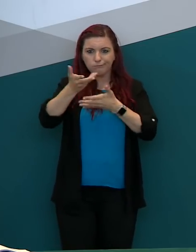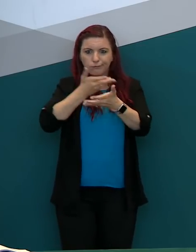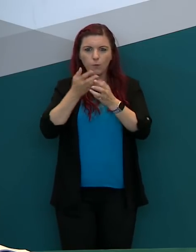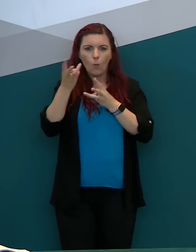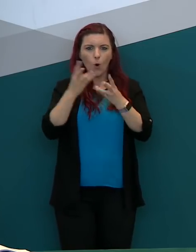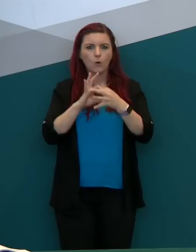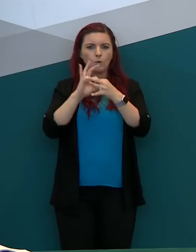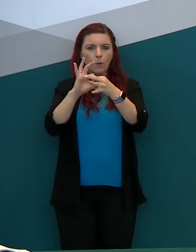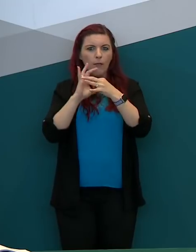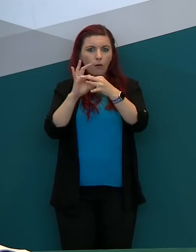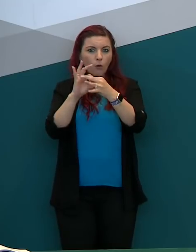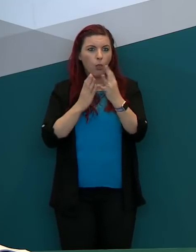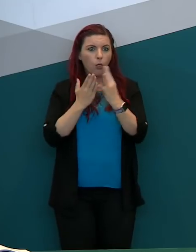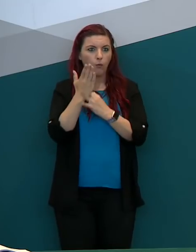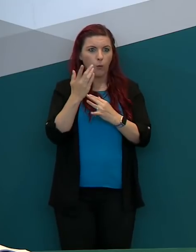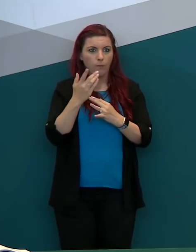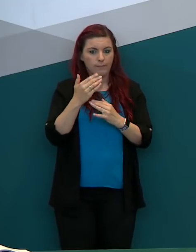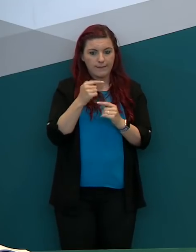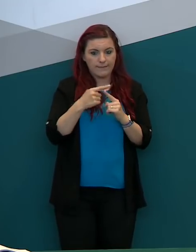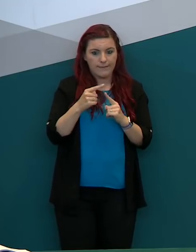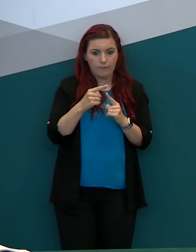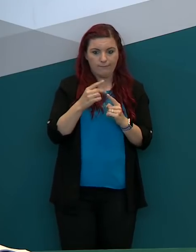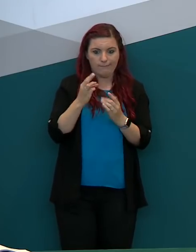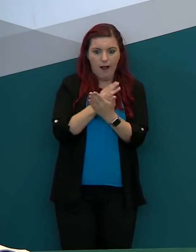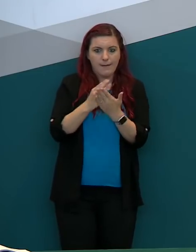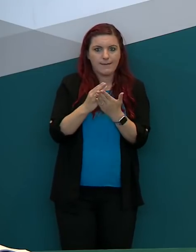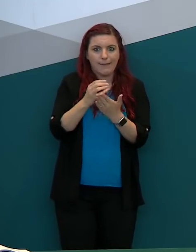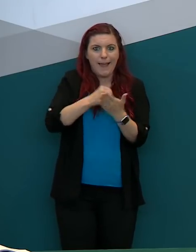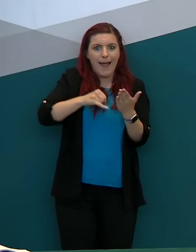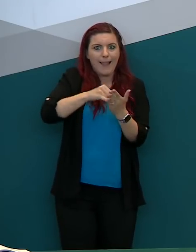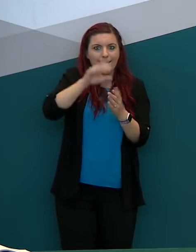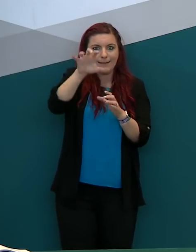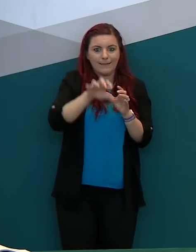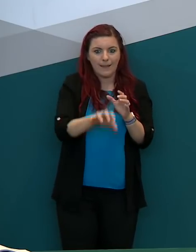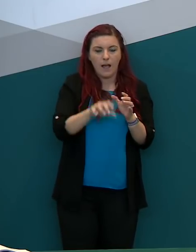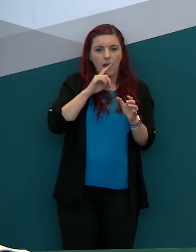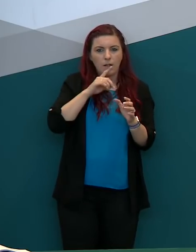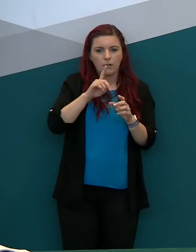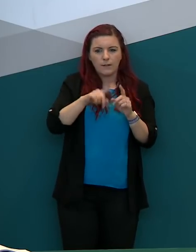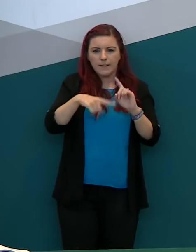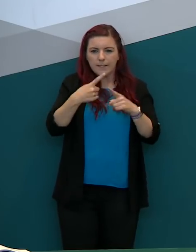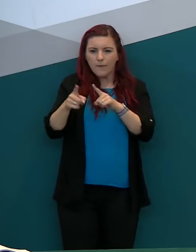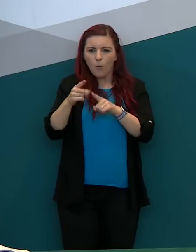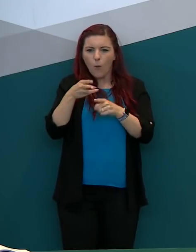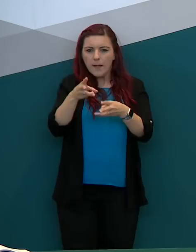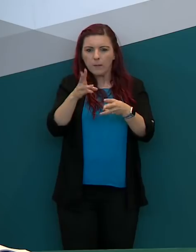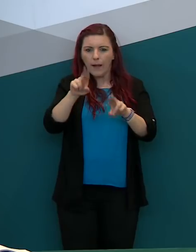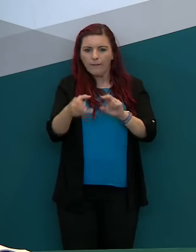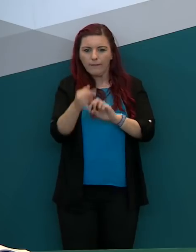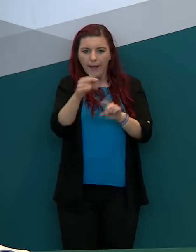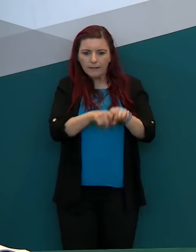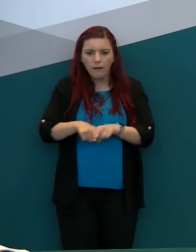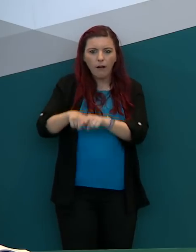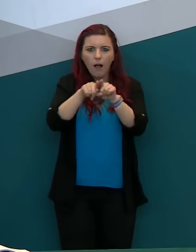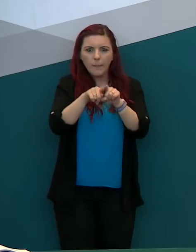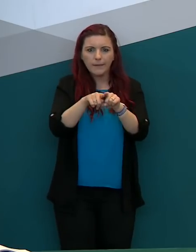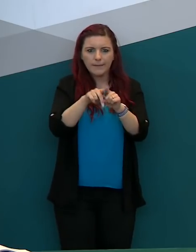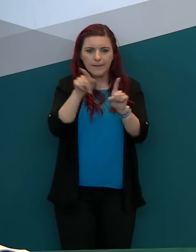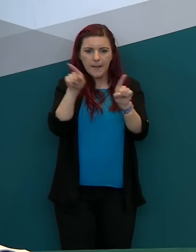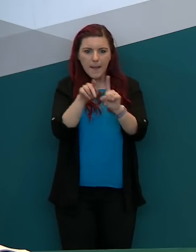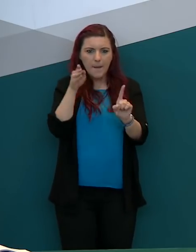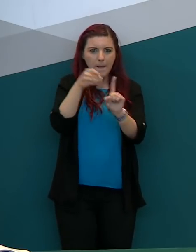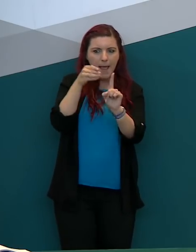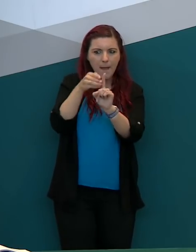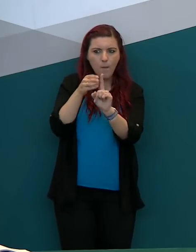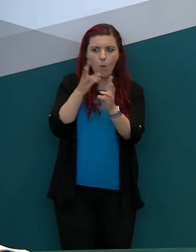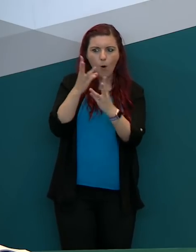between the two sides of the island on a range of things where we can find common ground and where it makes sense for us to work together,